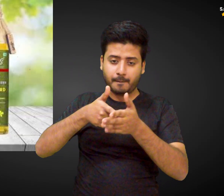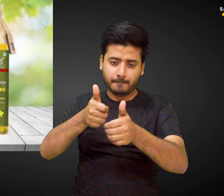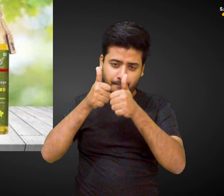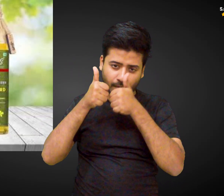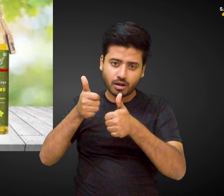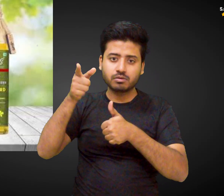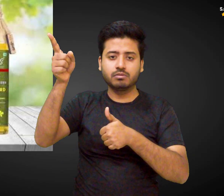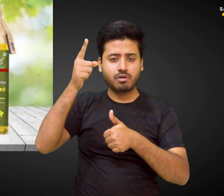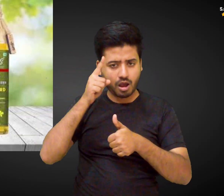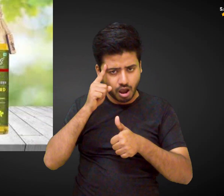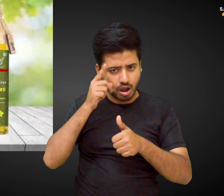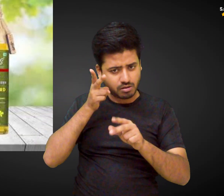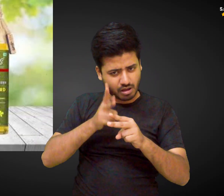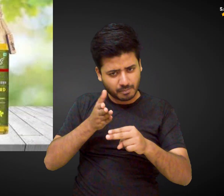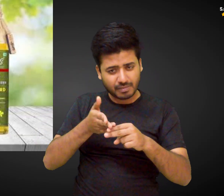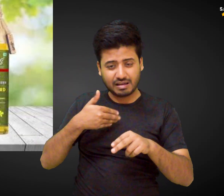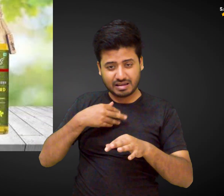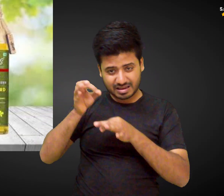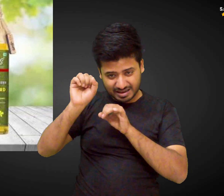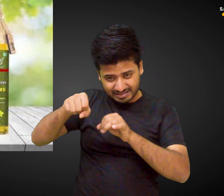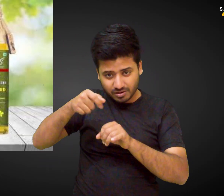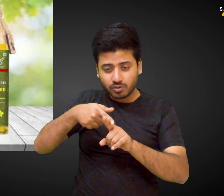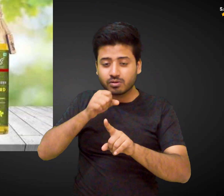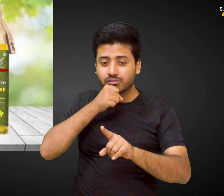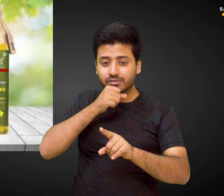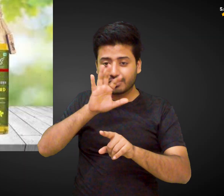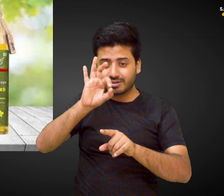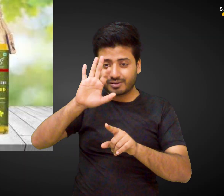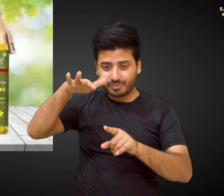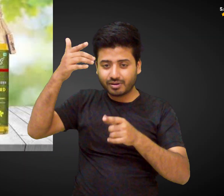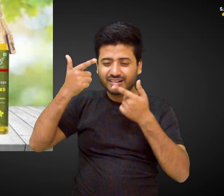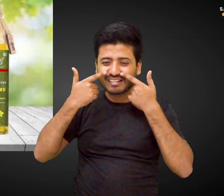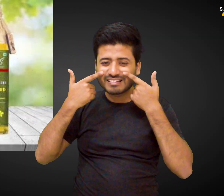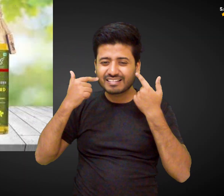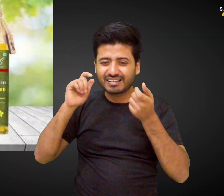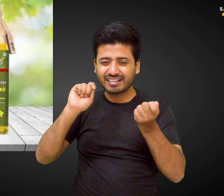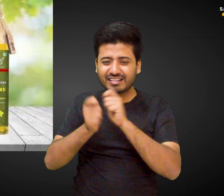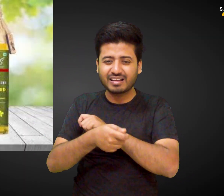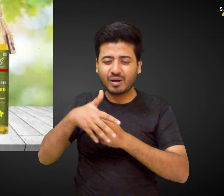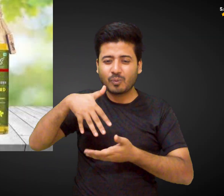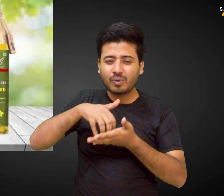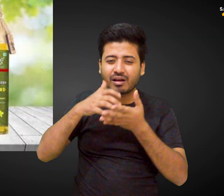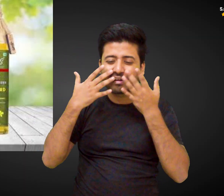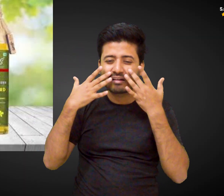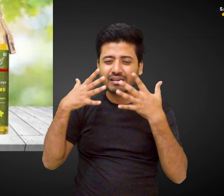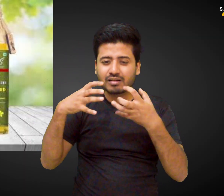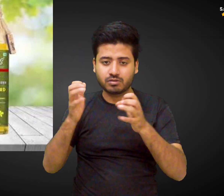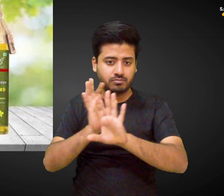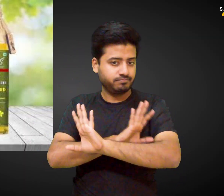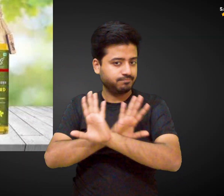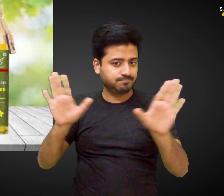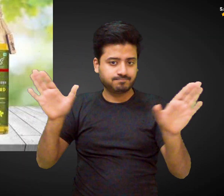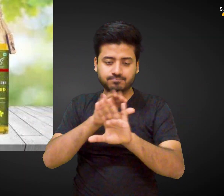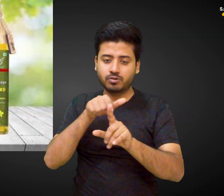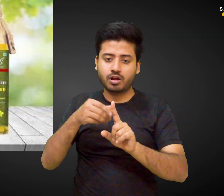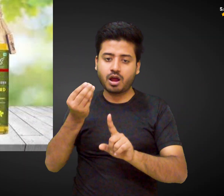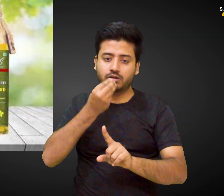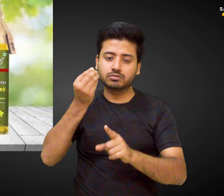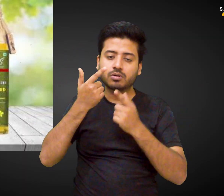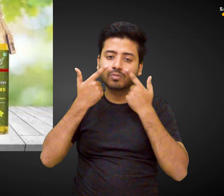wrinkles. Healthier complexion. Regular consumption and topical application can moisturize the skin, help even out tone,